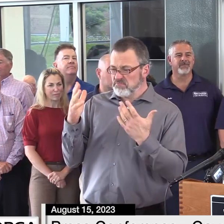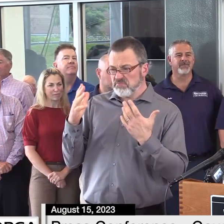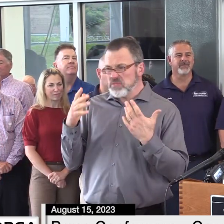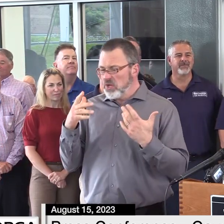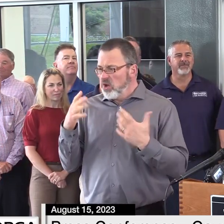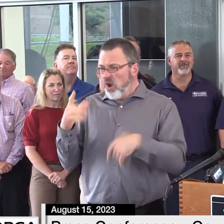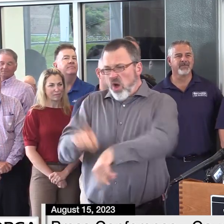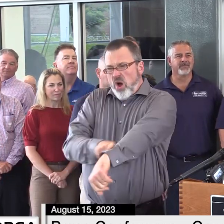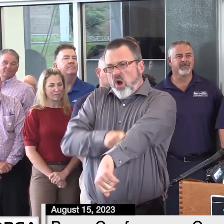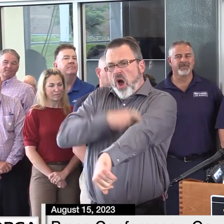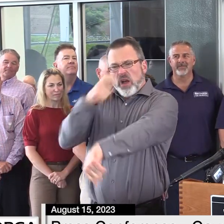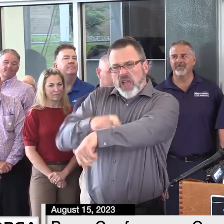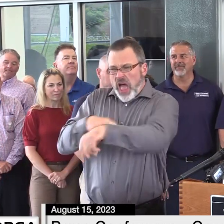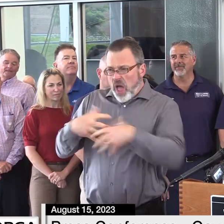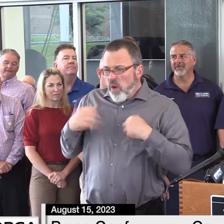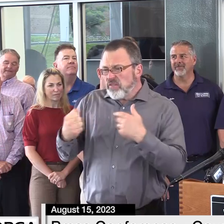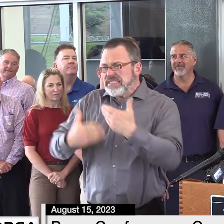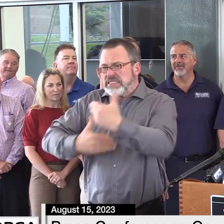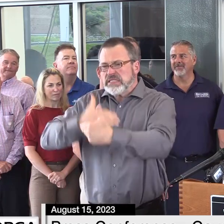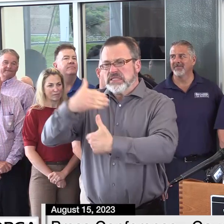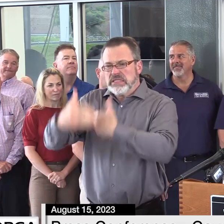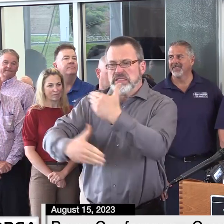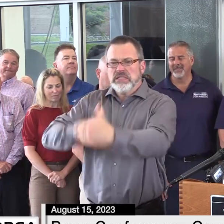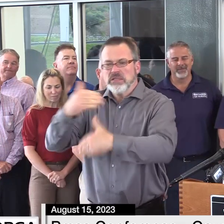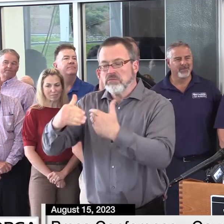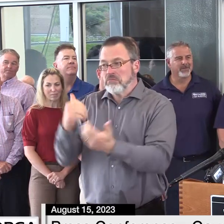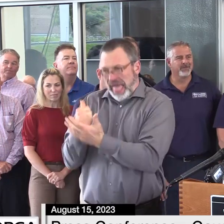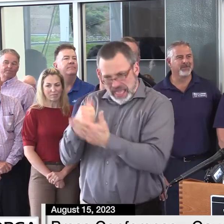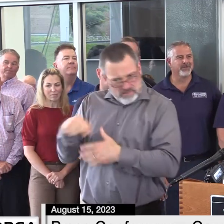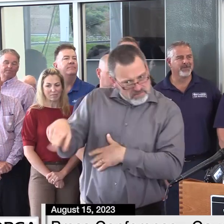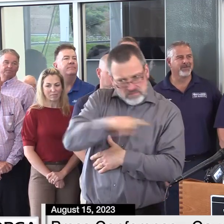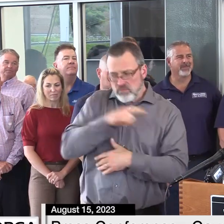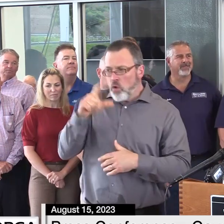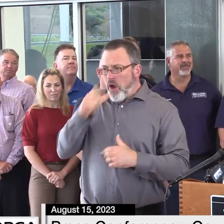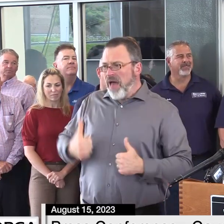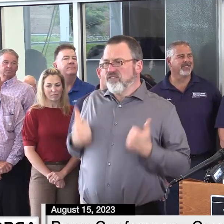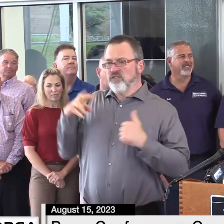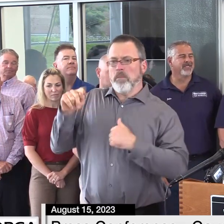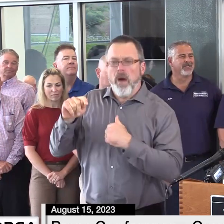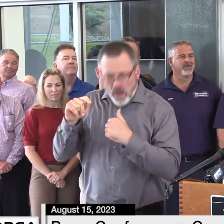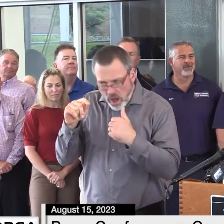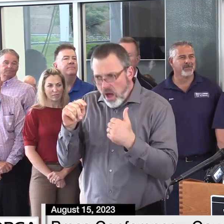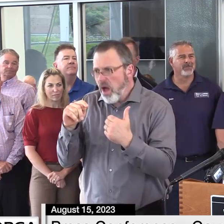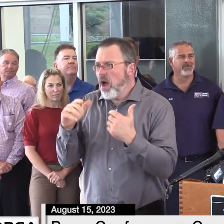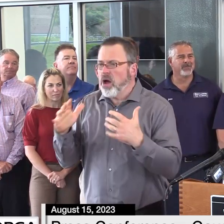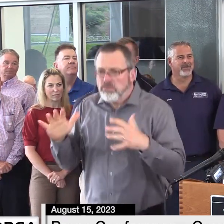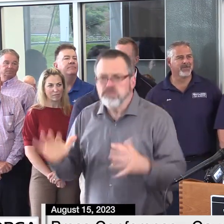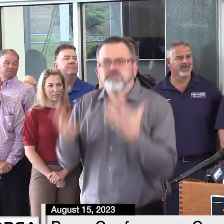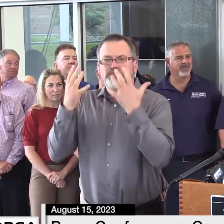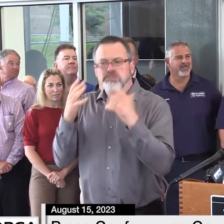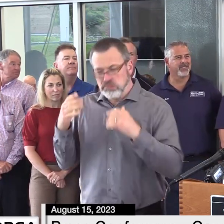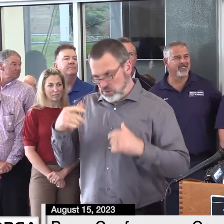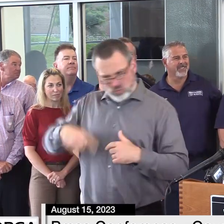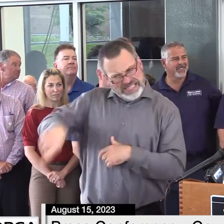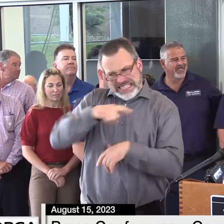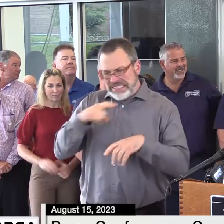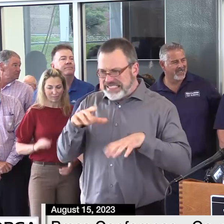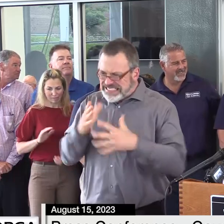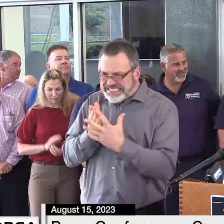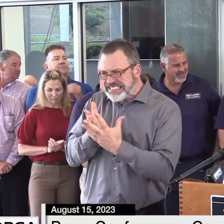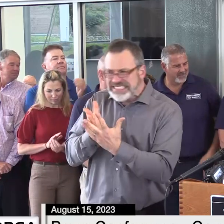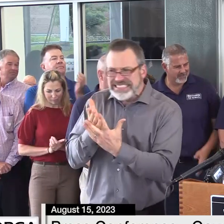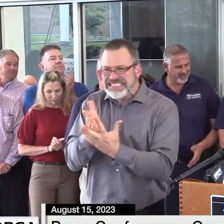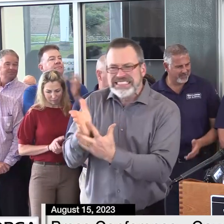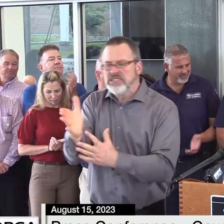help and the support of many Vermonters, we'll get through it. Because we work together, we'll get through it together. So thank you again. Thank